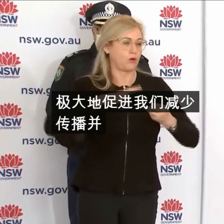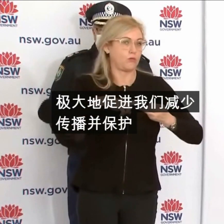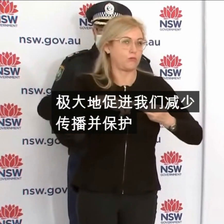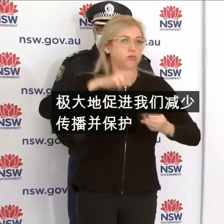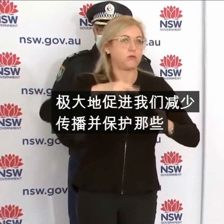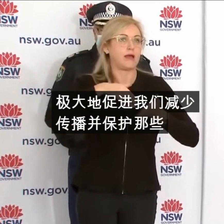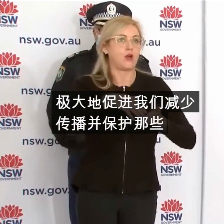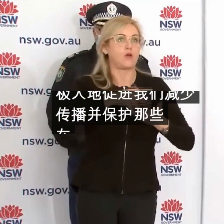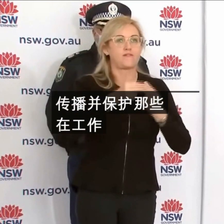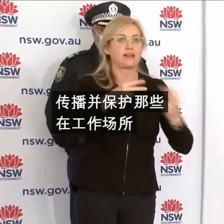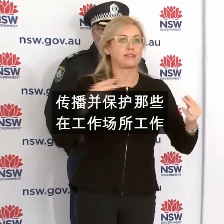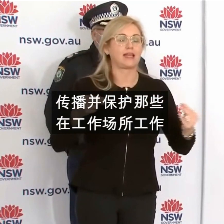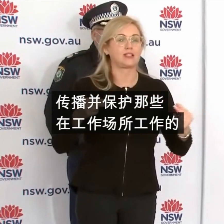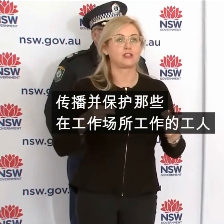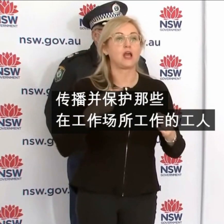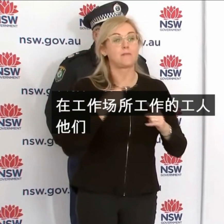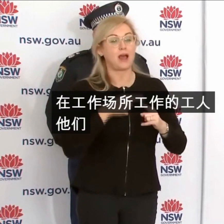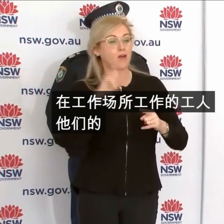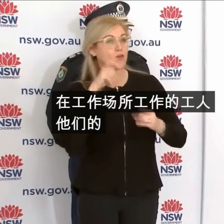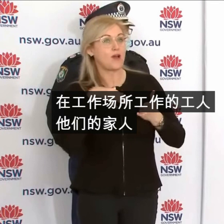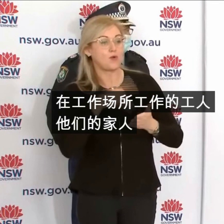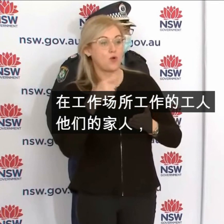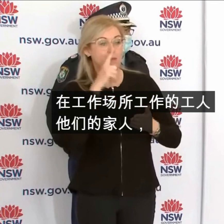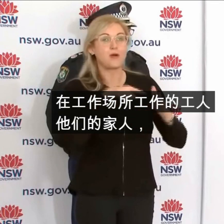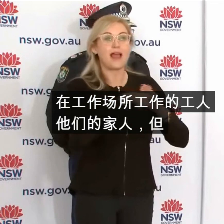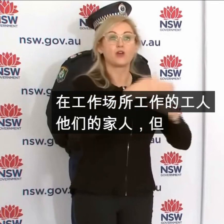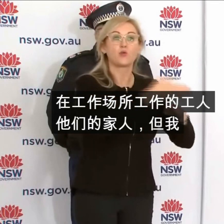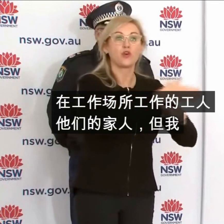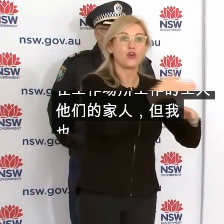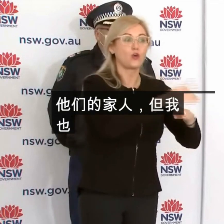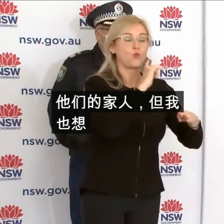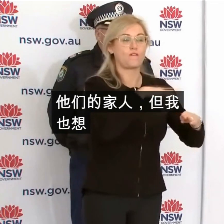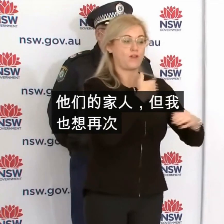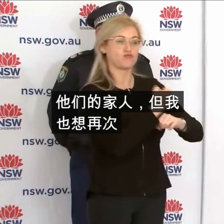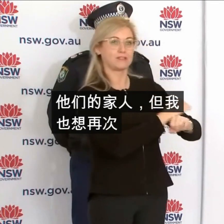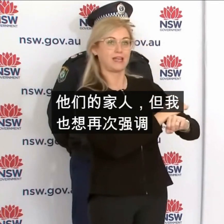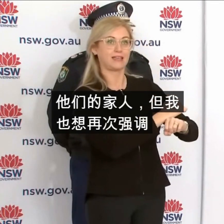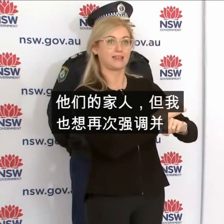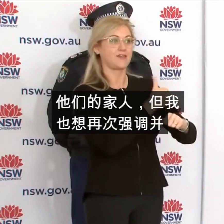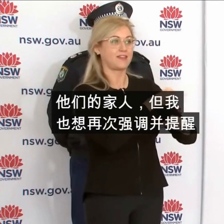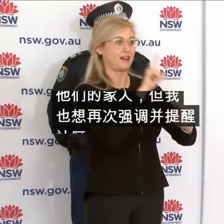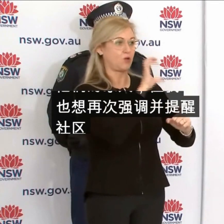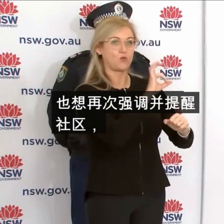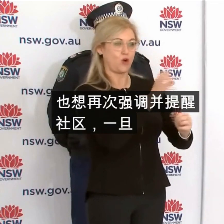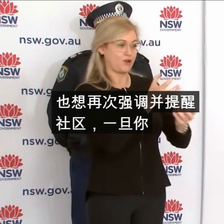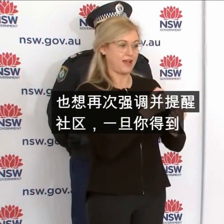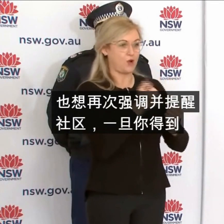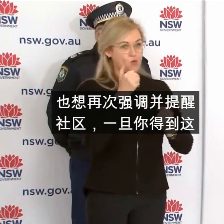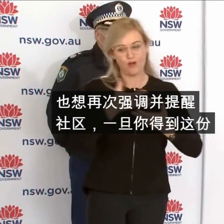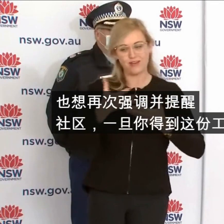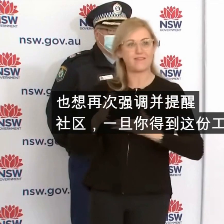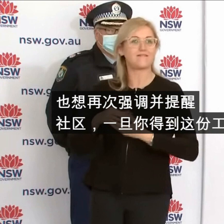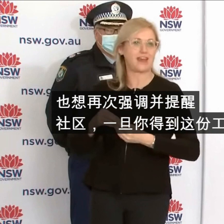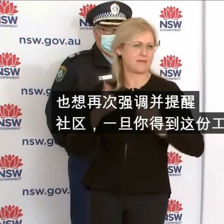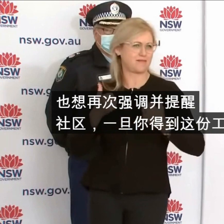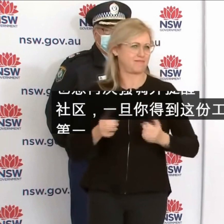spread and also protecting those workers when they're in their workplaces and also protecting their families. But I also want to again stress and remind the community